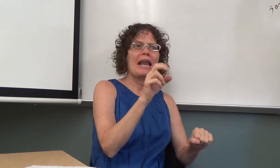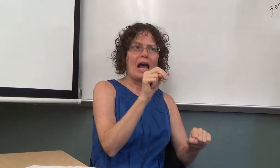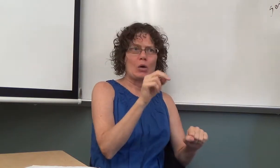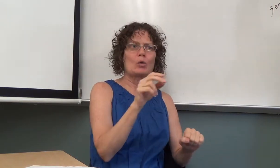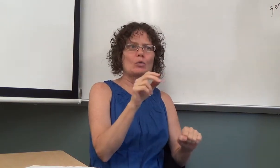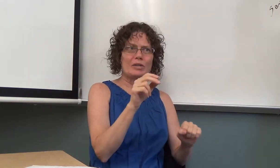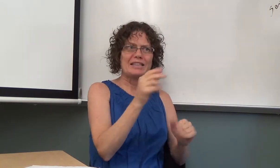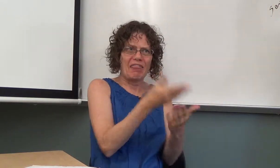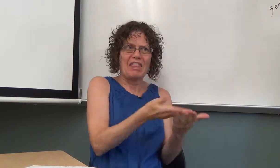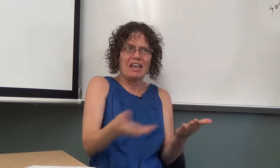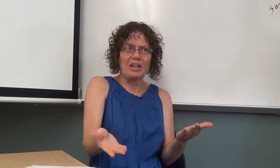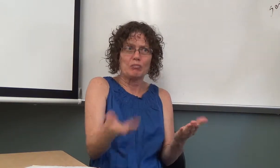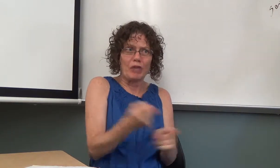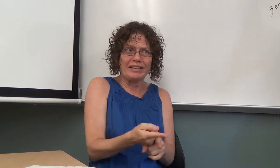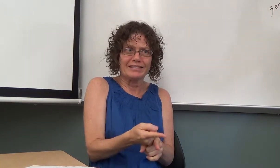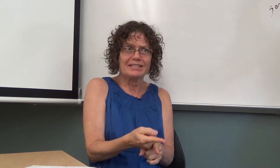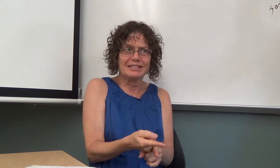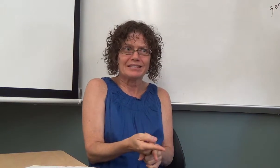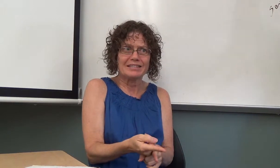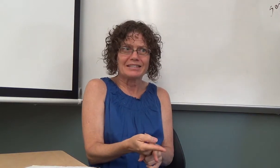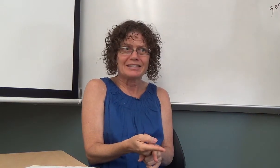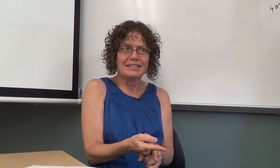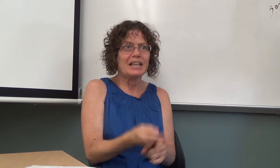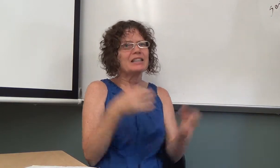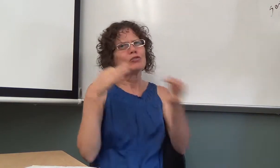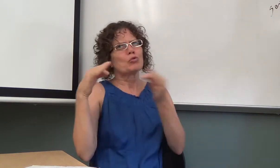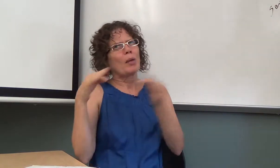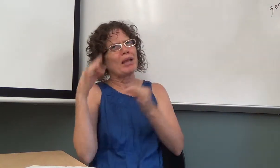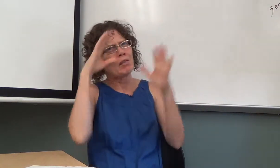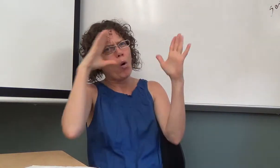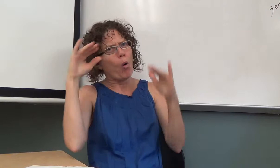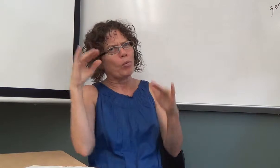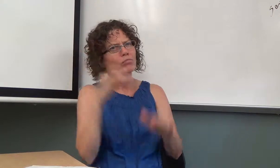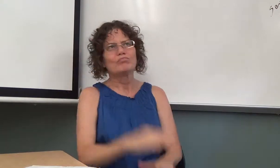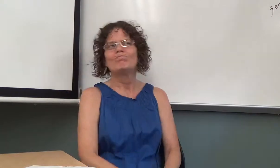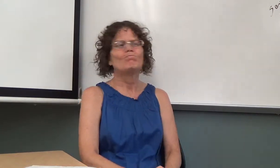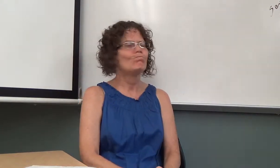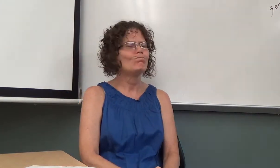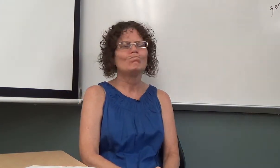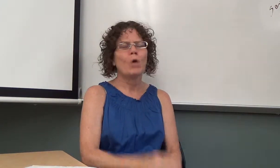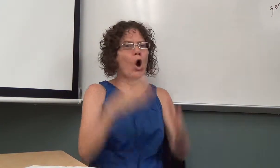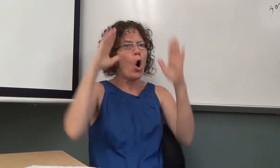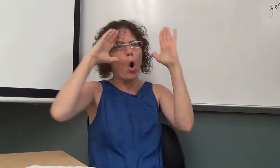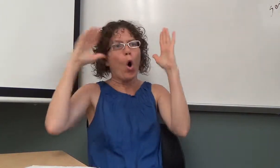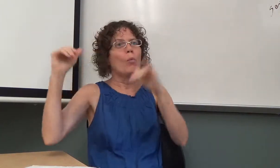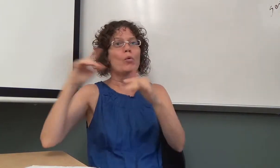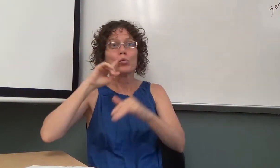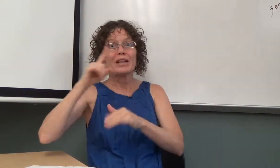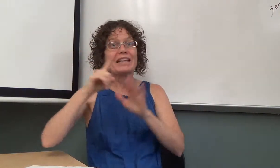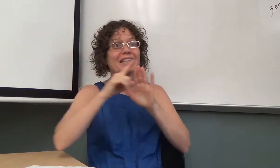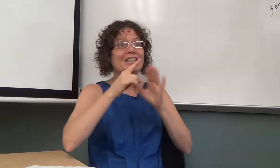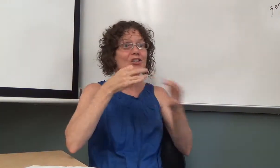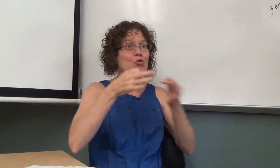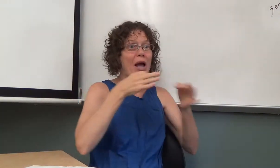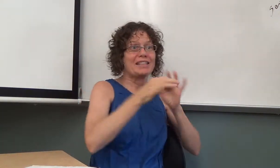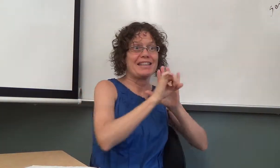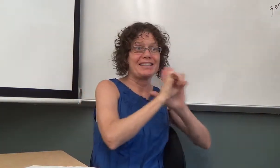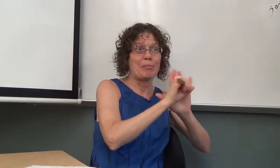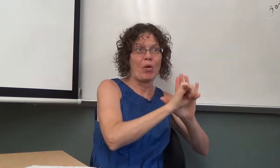thing, isn't it? Describing the hope. No. No, hope is describing the symbol. It's what type of symbol? It's a